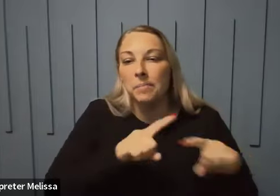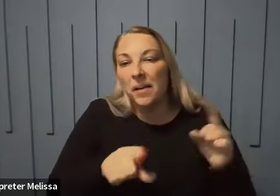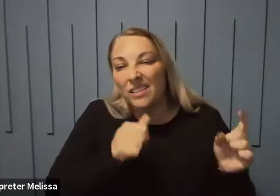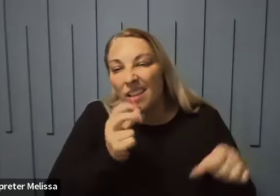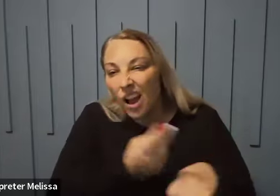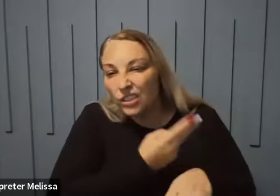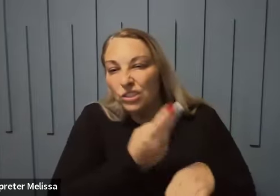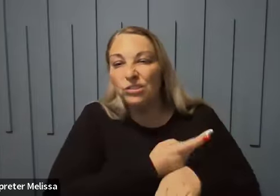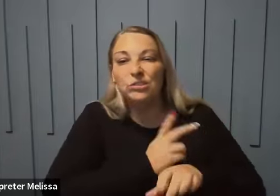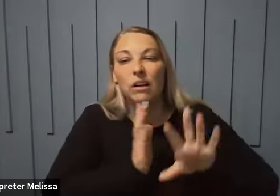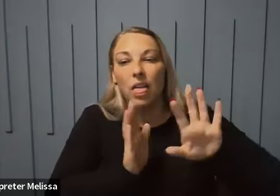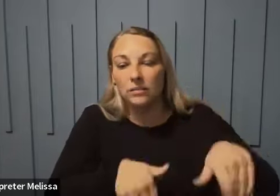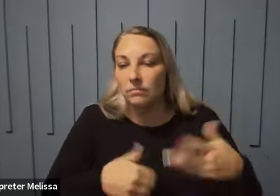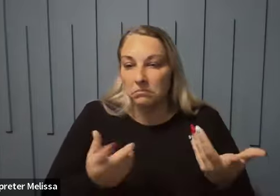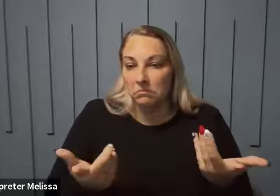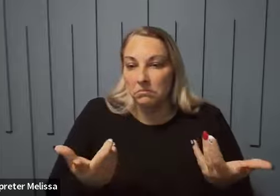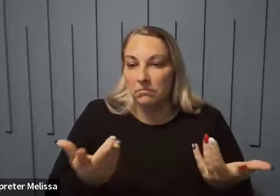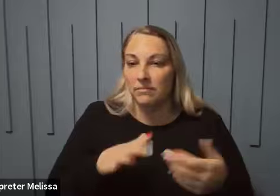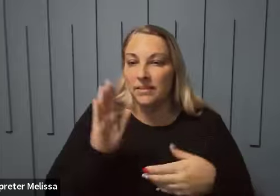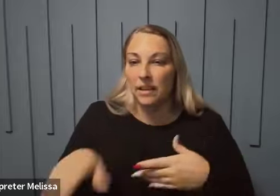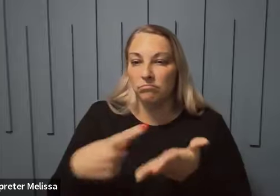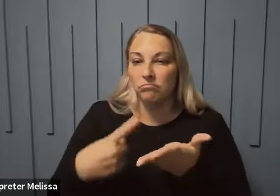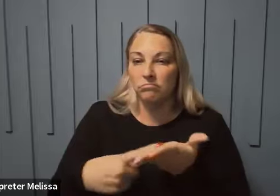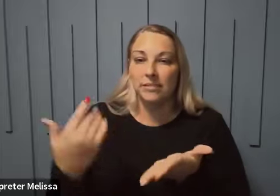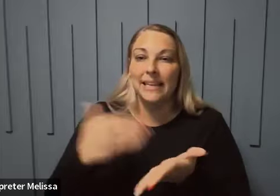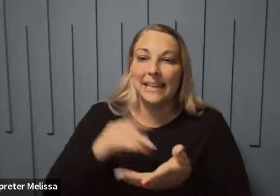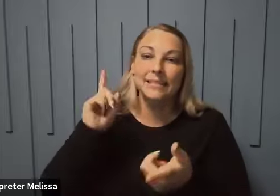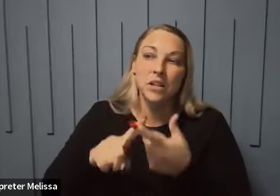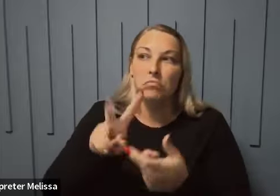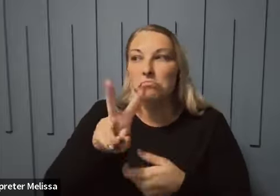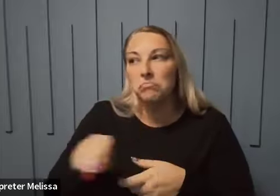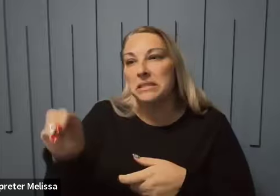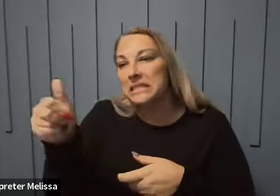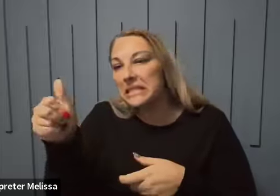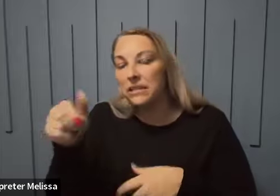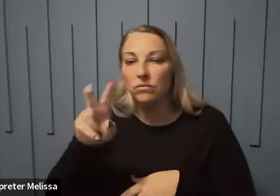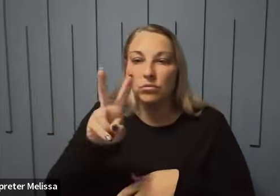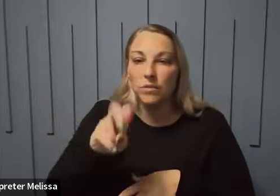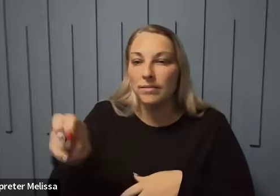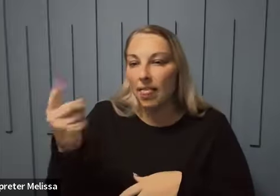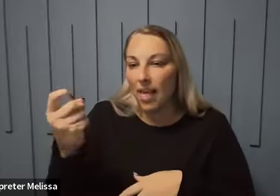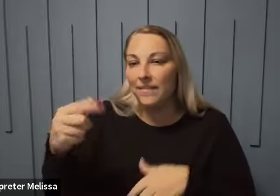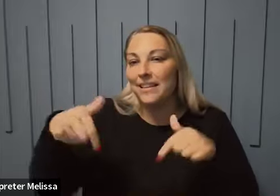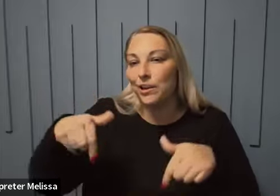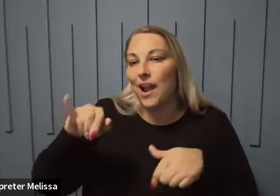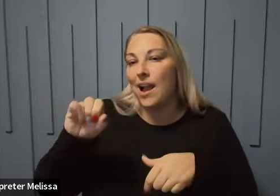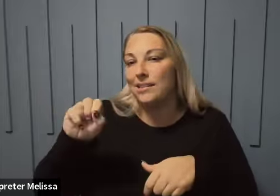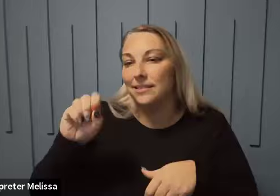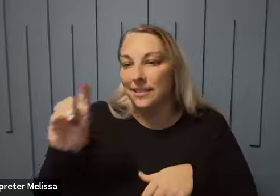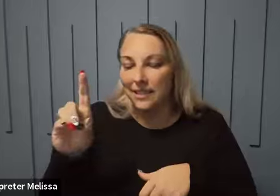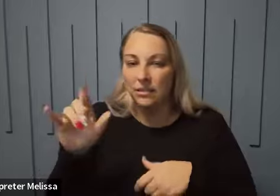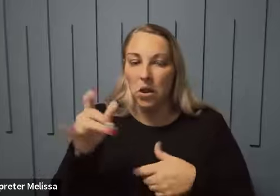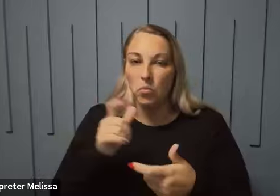going to talk about it. And then it didn't come back up again for me until about 2010 or 2011 here at ISD. So I didn't know much about it.